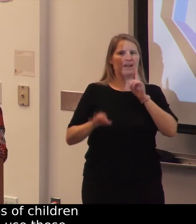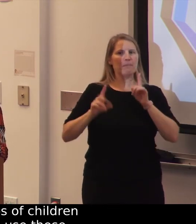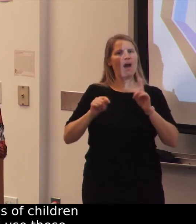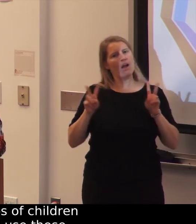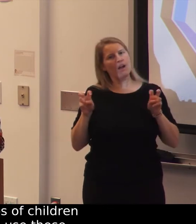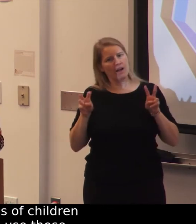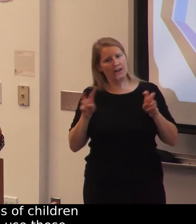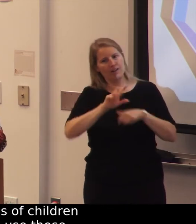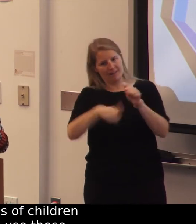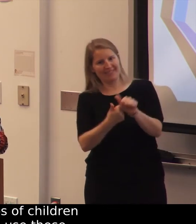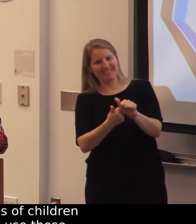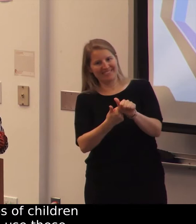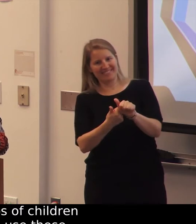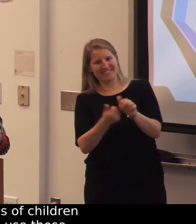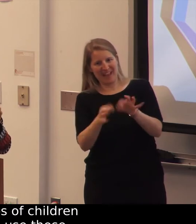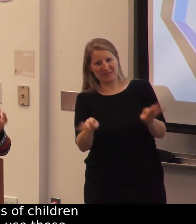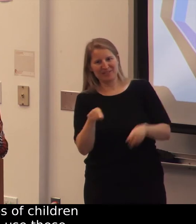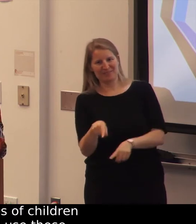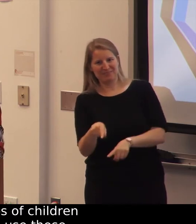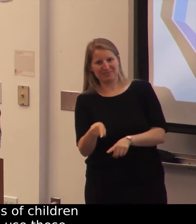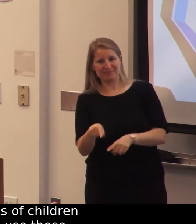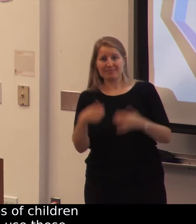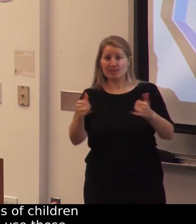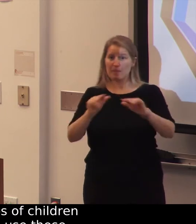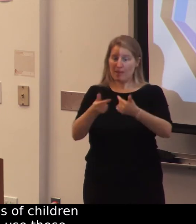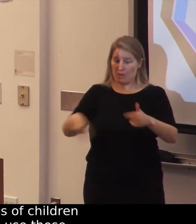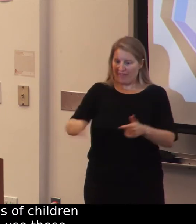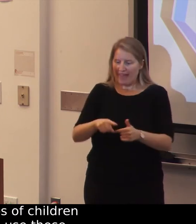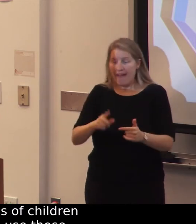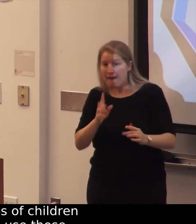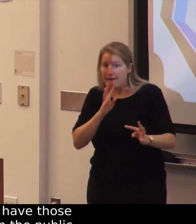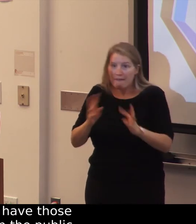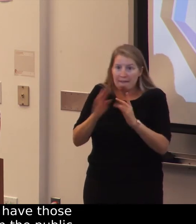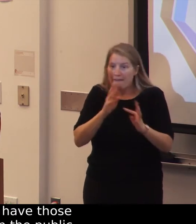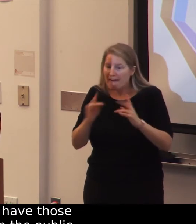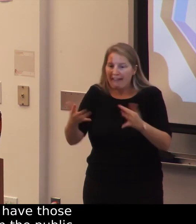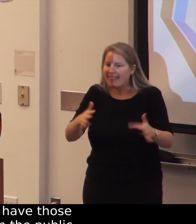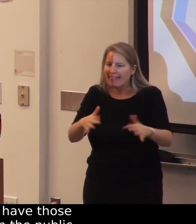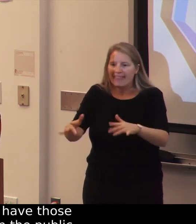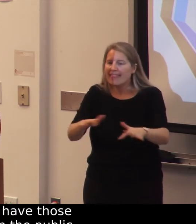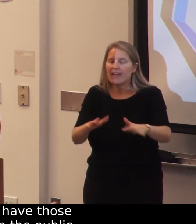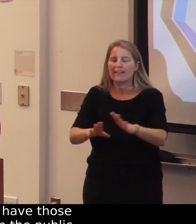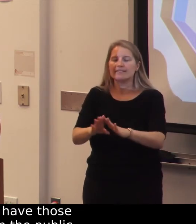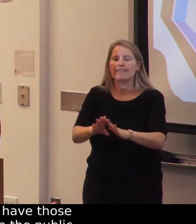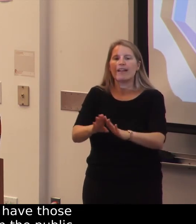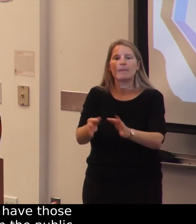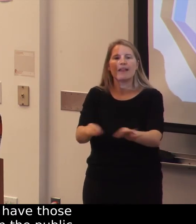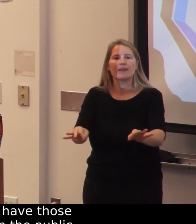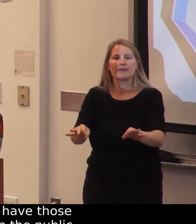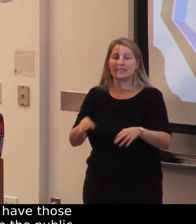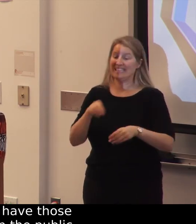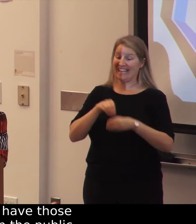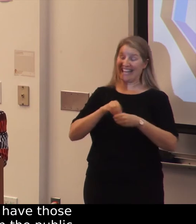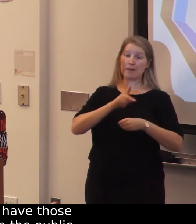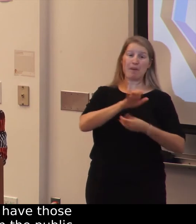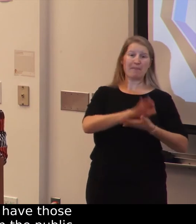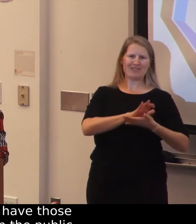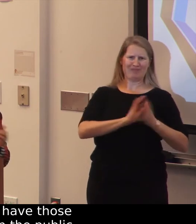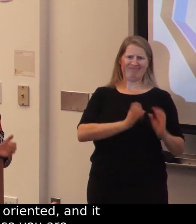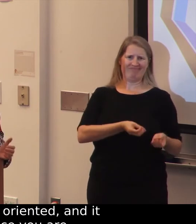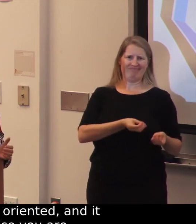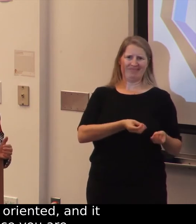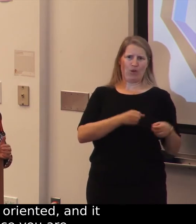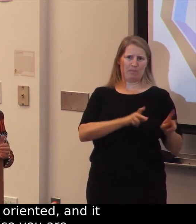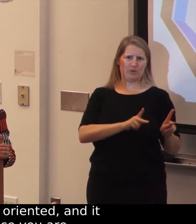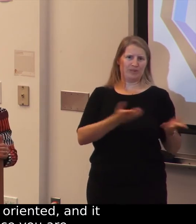we're creating play groups, okay, of children who will use those languages together, right? Because we don't have that happen if they're in public schools.